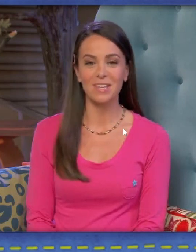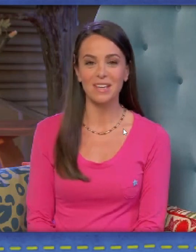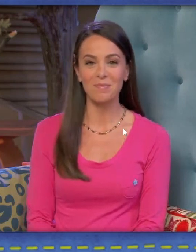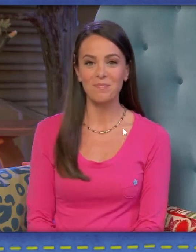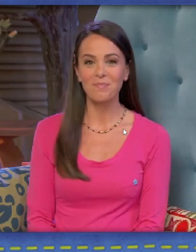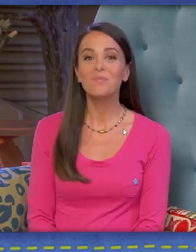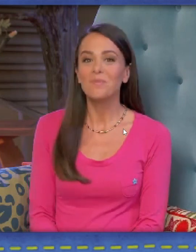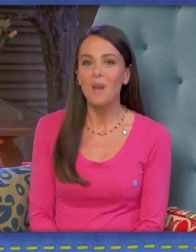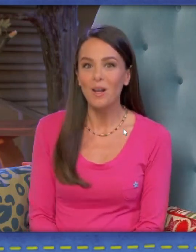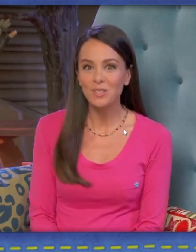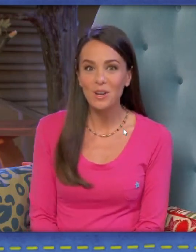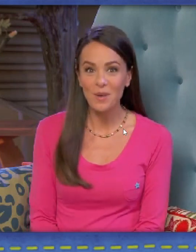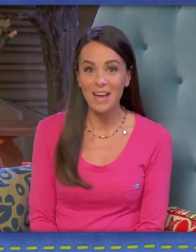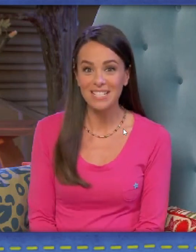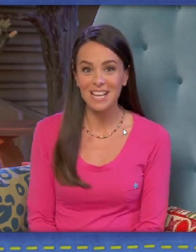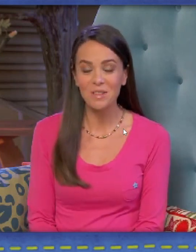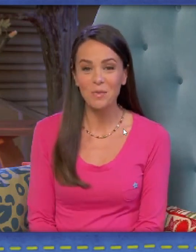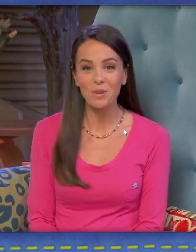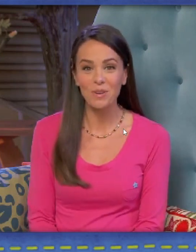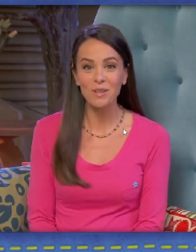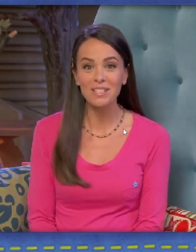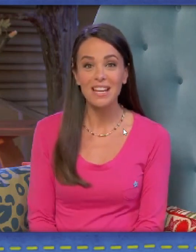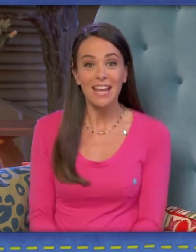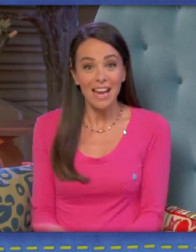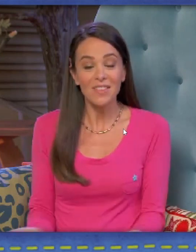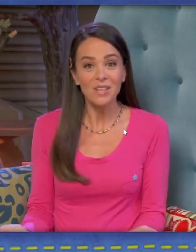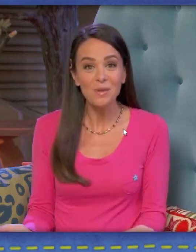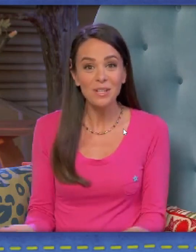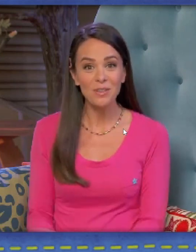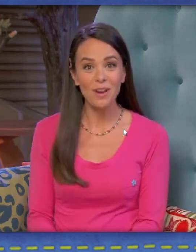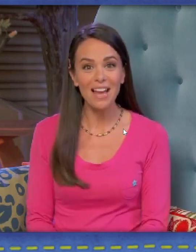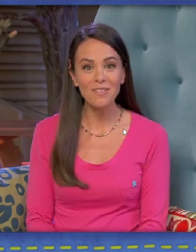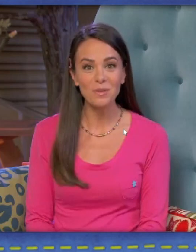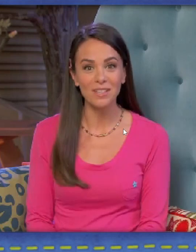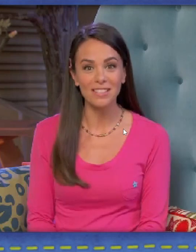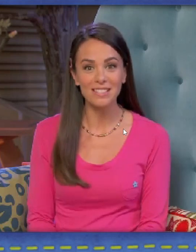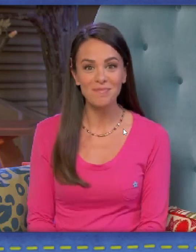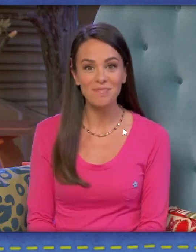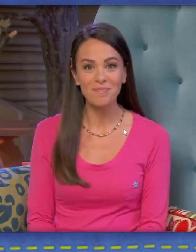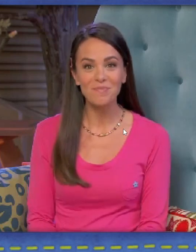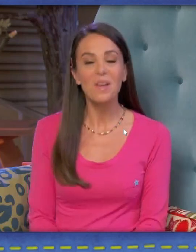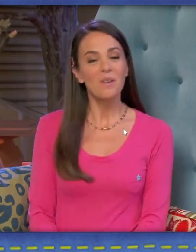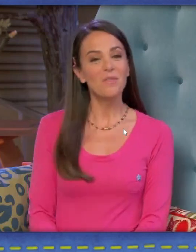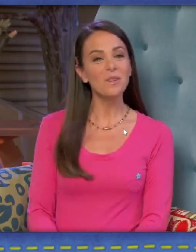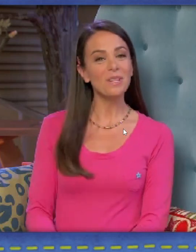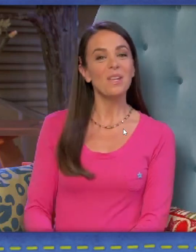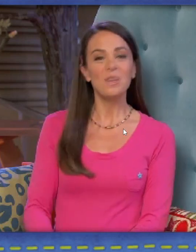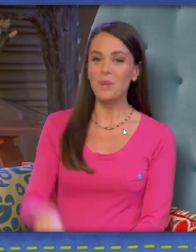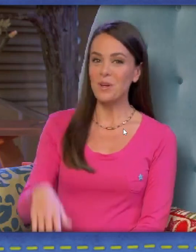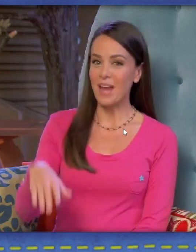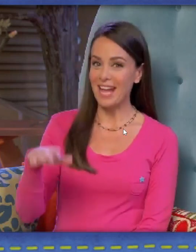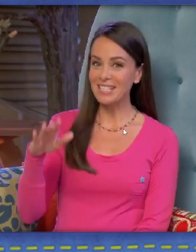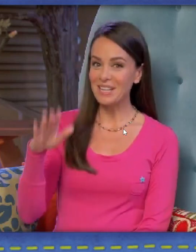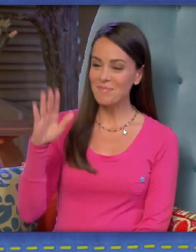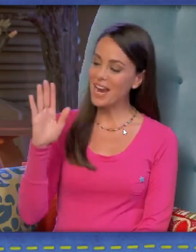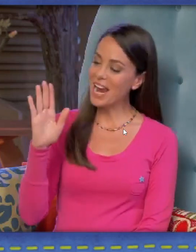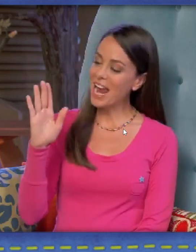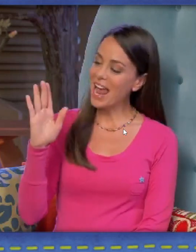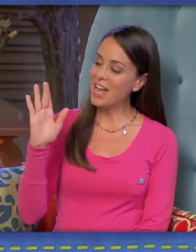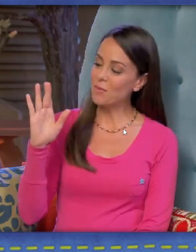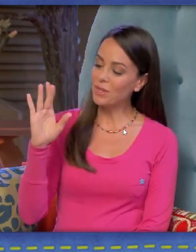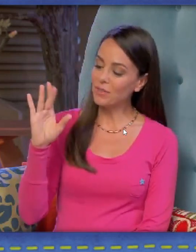communicate something. I'll show you how to sign the word first, and then you can try it afterwards. First, you bring your hand